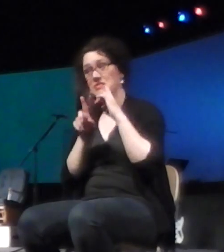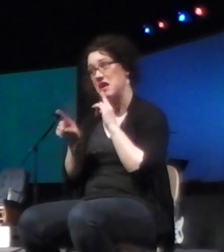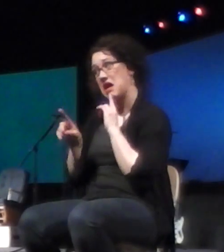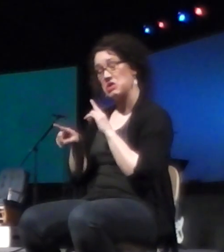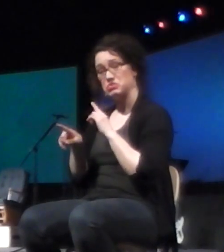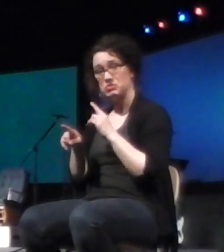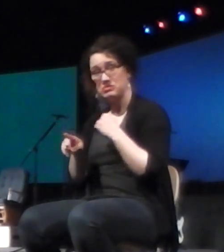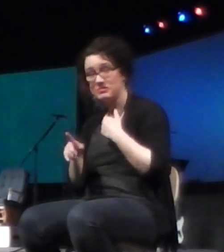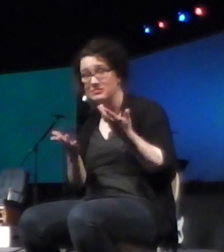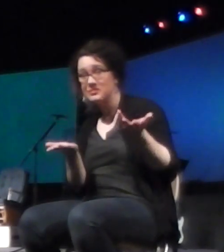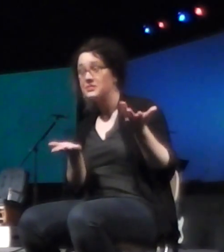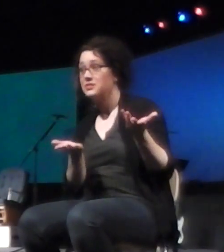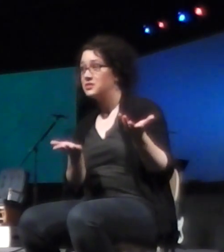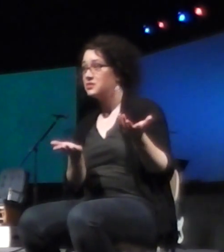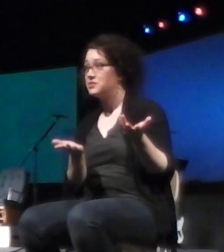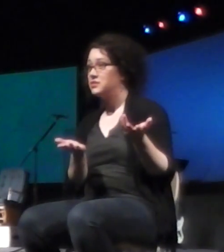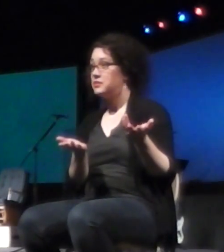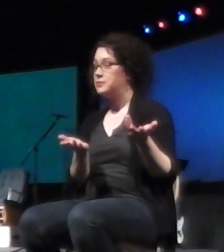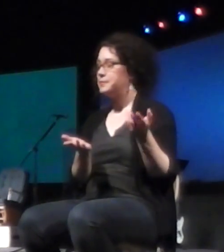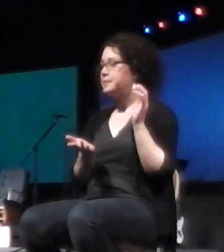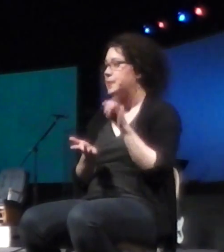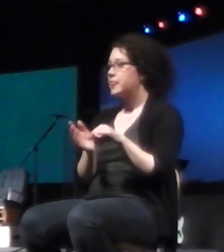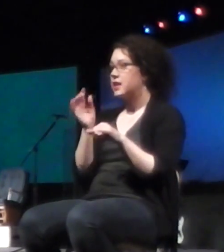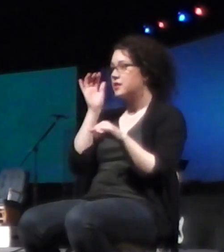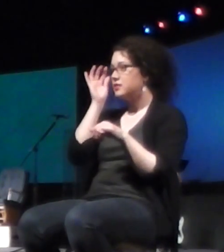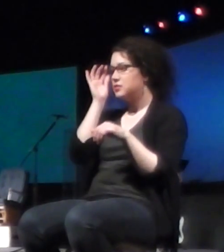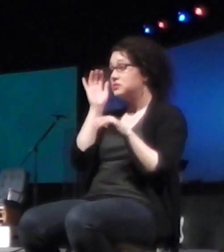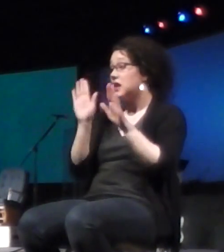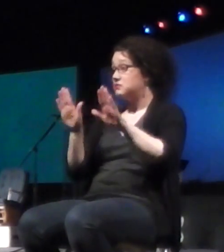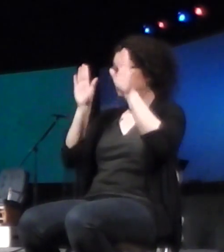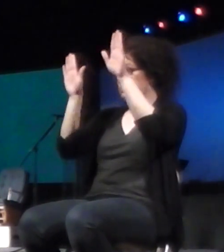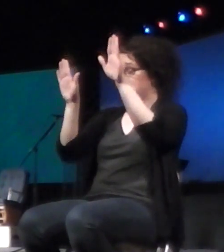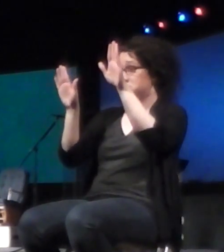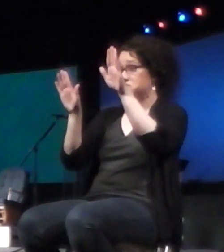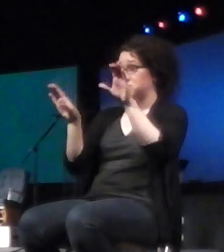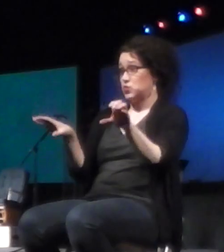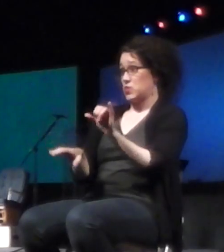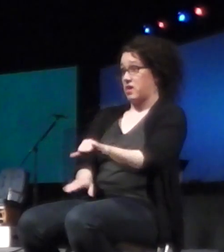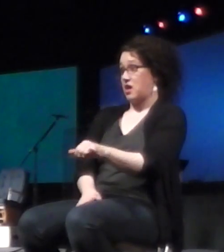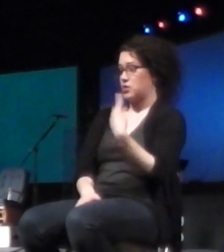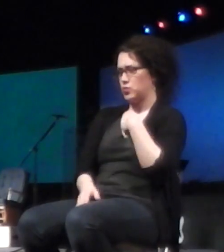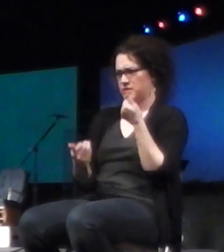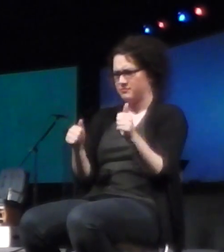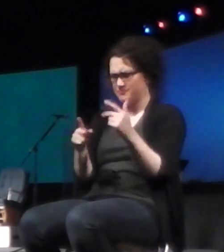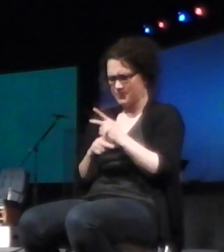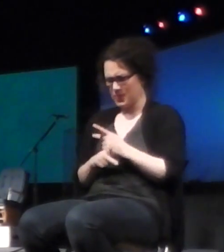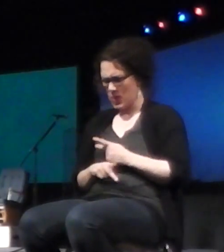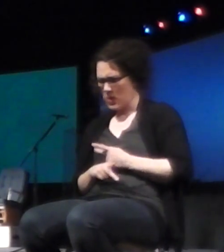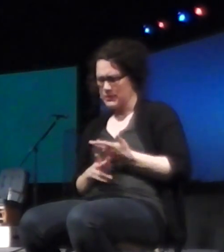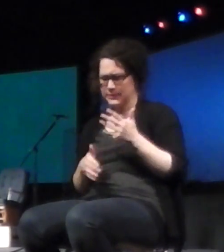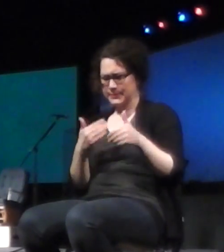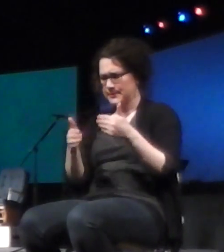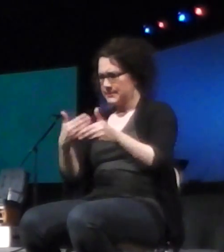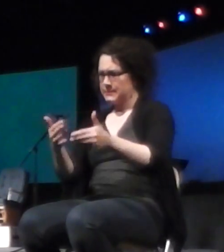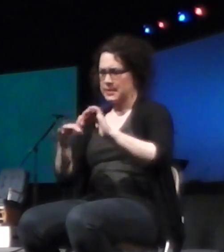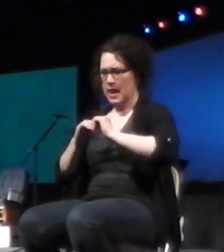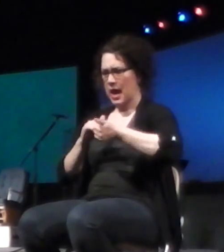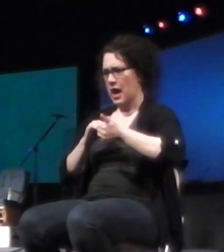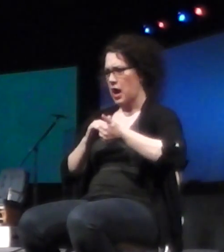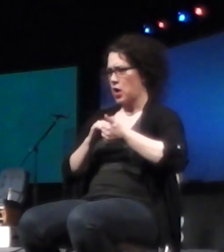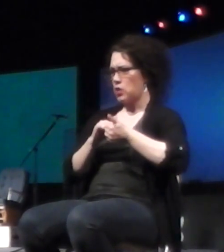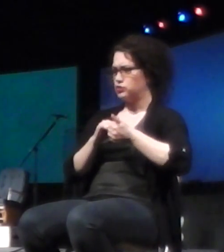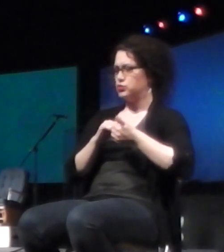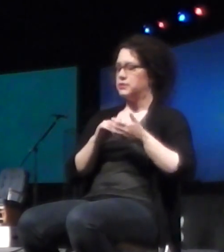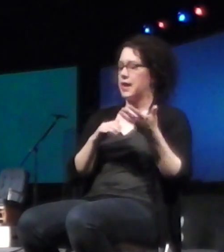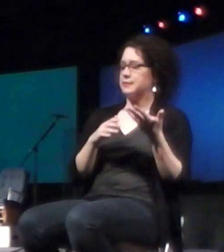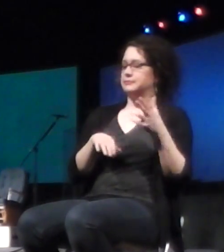questions. And that's great if you could do that. We've tried to figure out how does this happen more organically than forced,